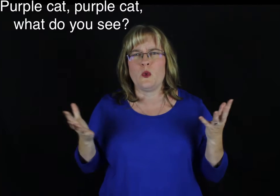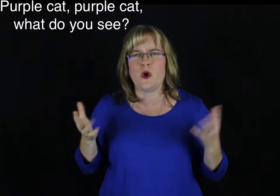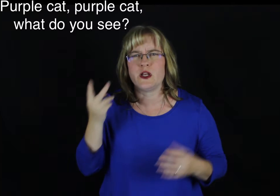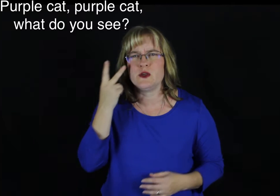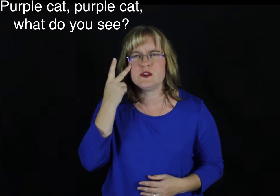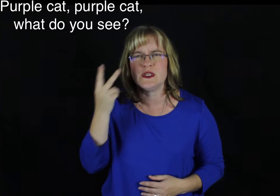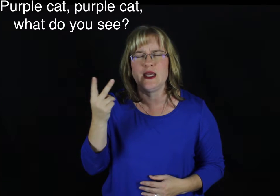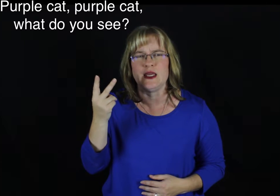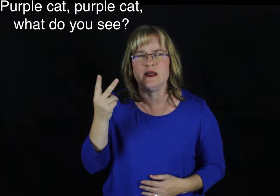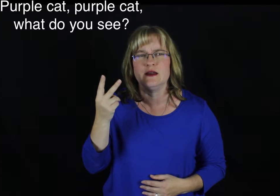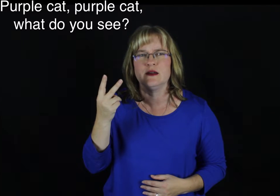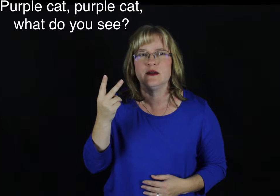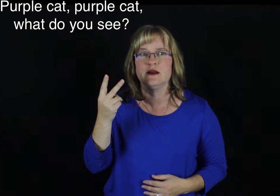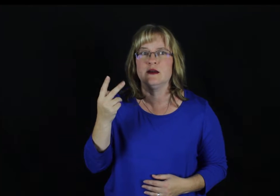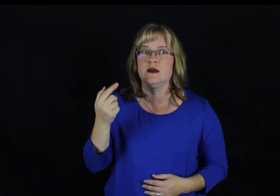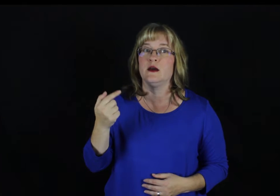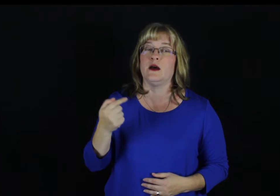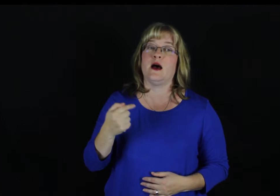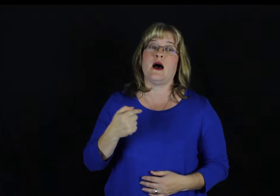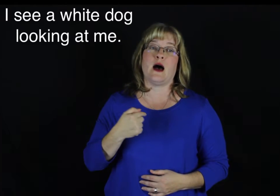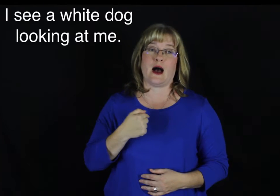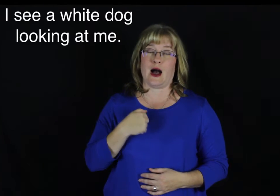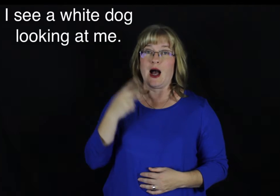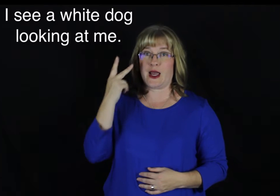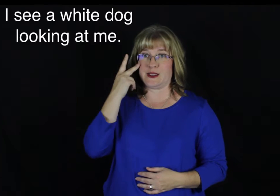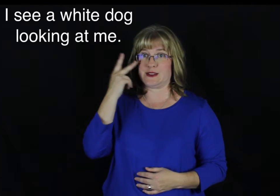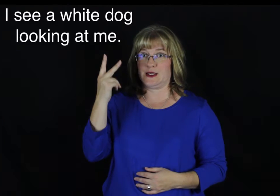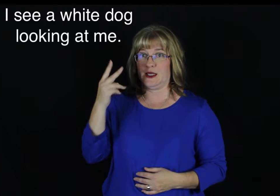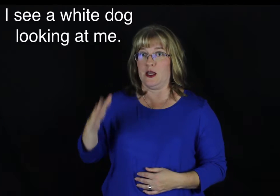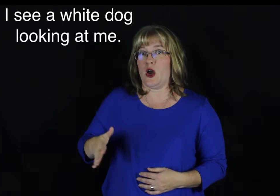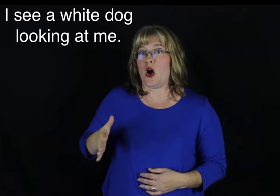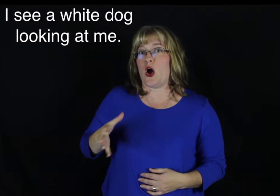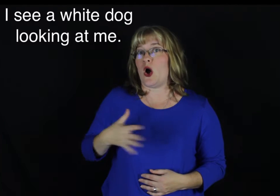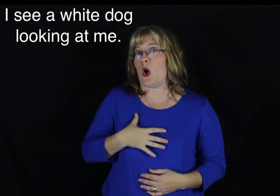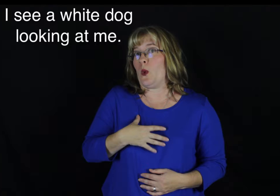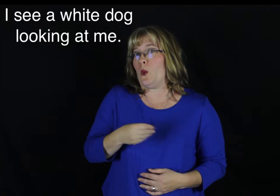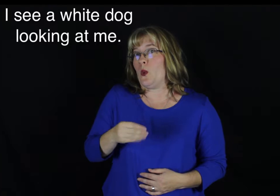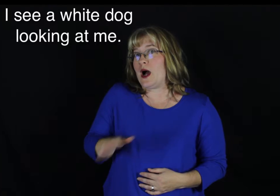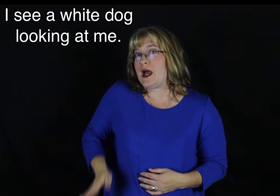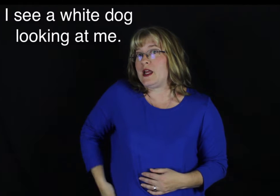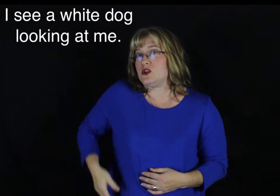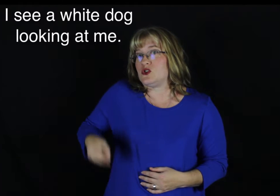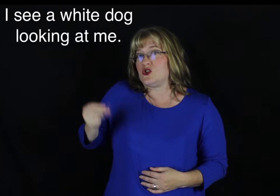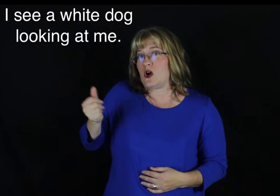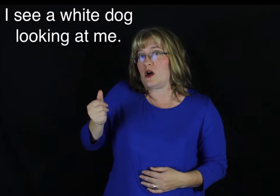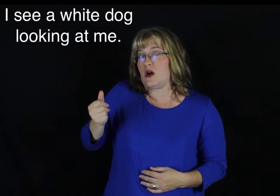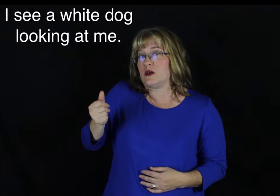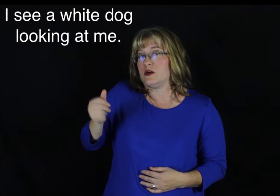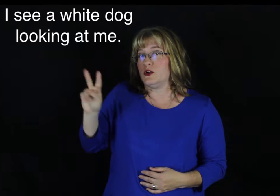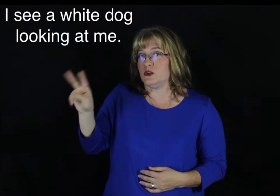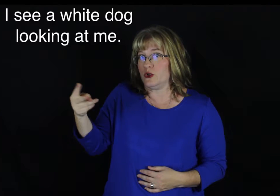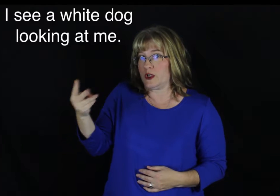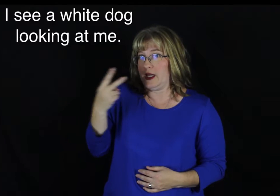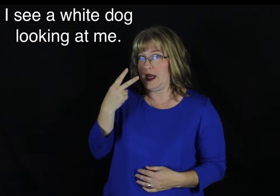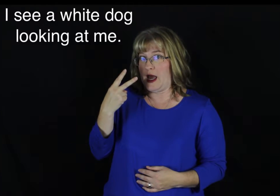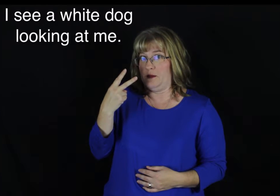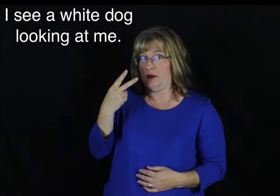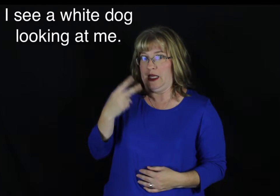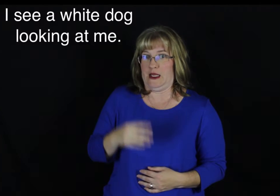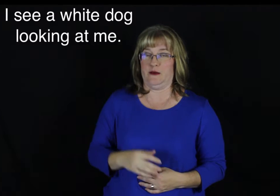what do you see? I see a white dog looking at me.